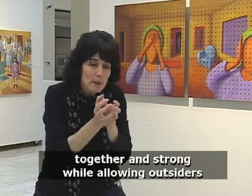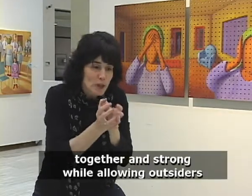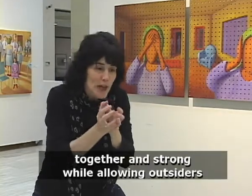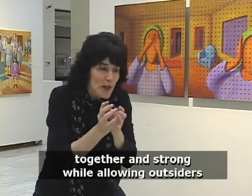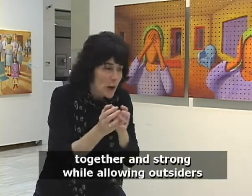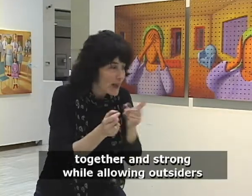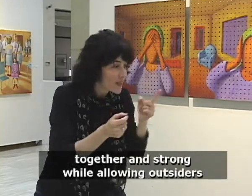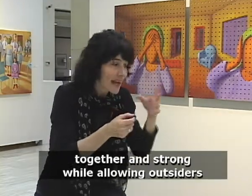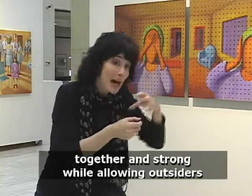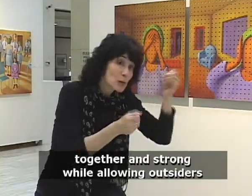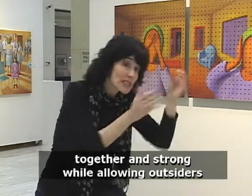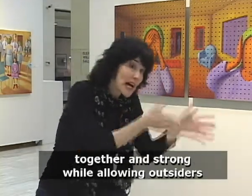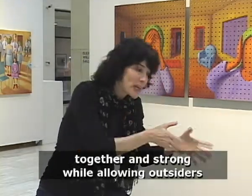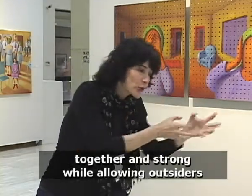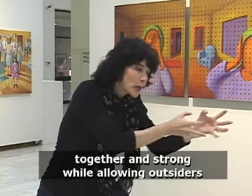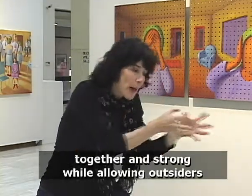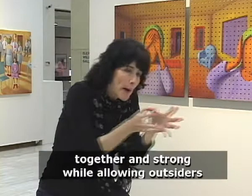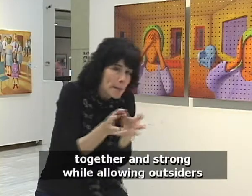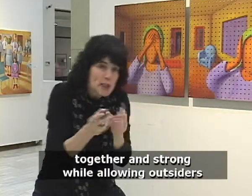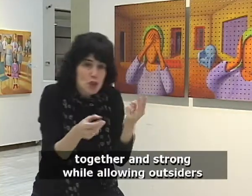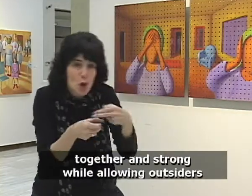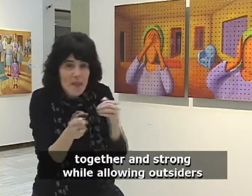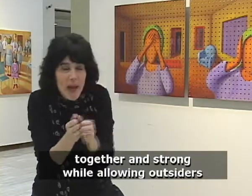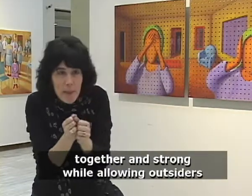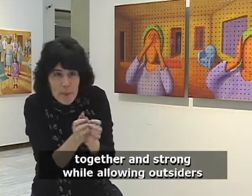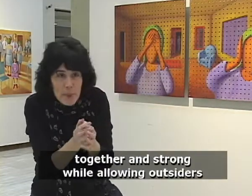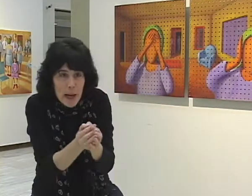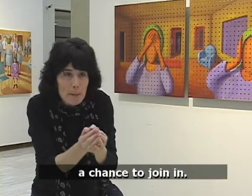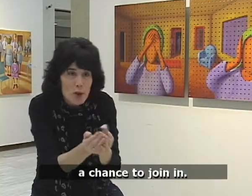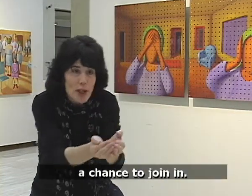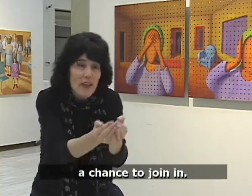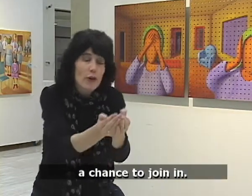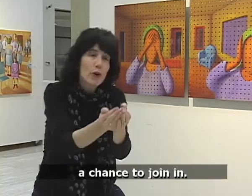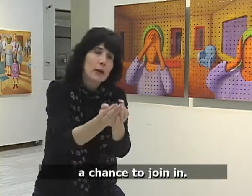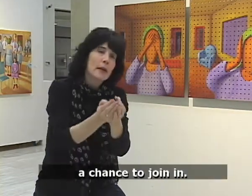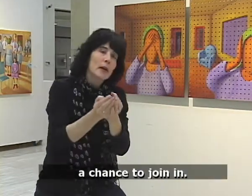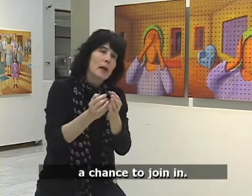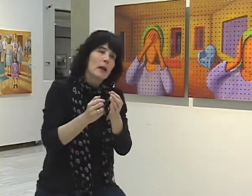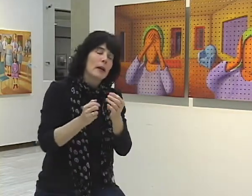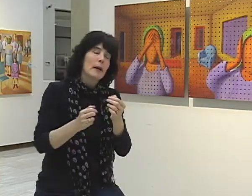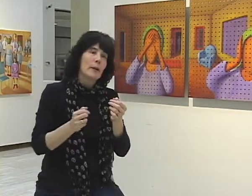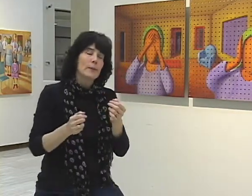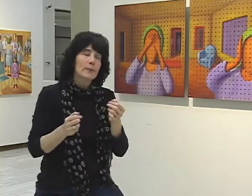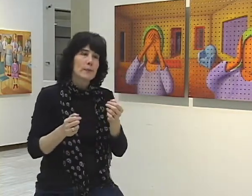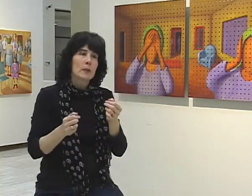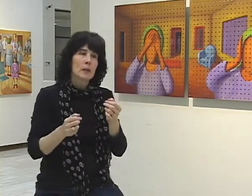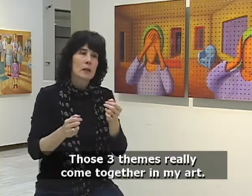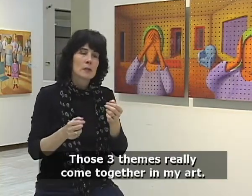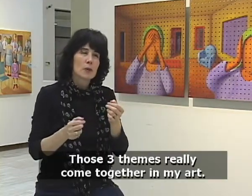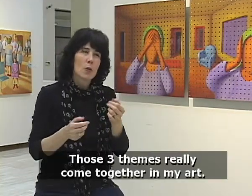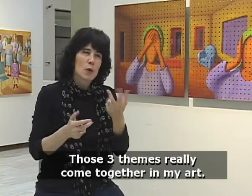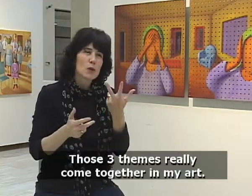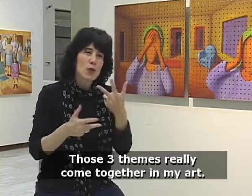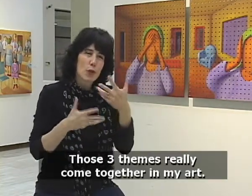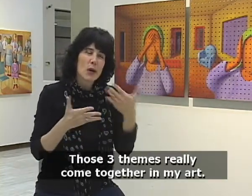and strong, while allowing outsiders a chance to join in. Those 3